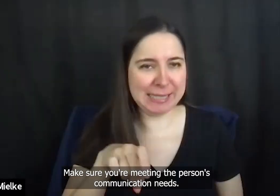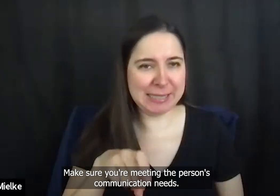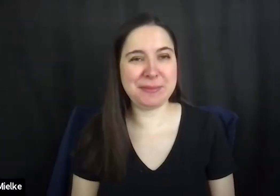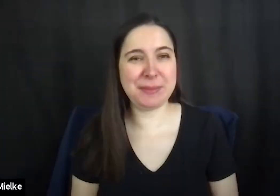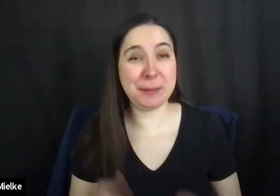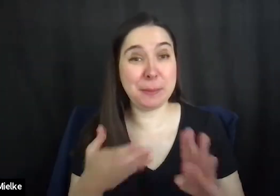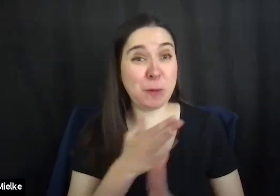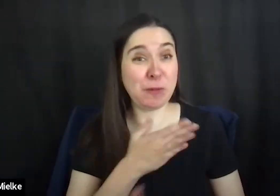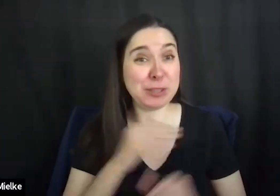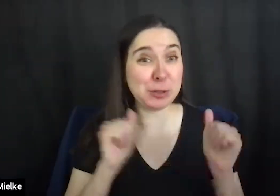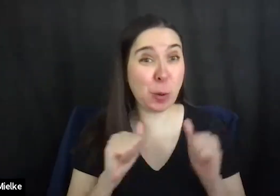needs.